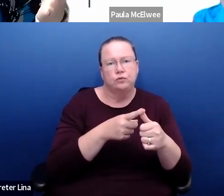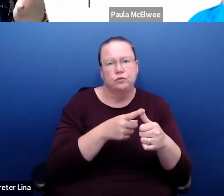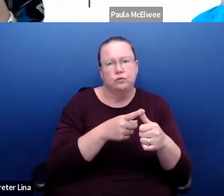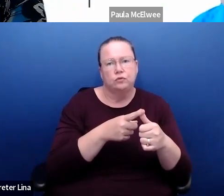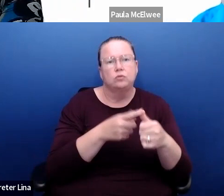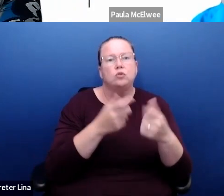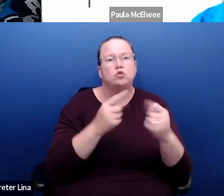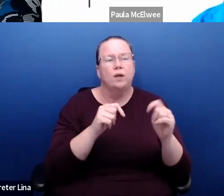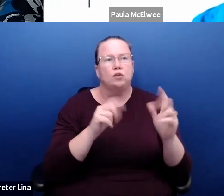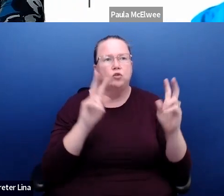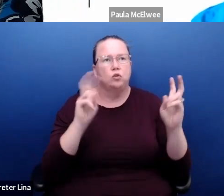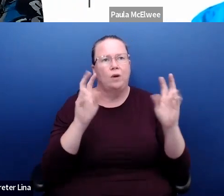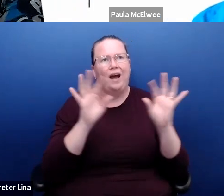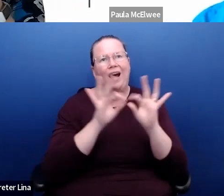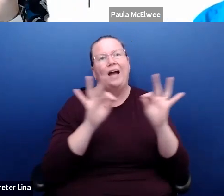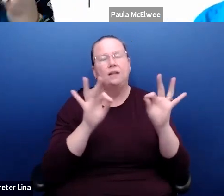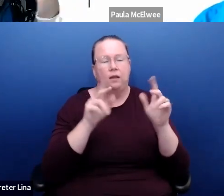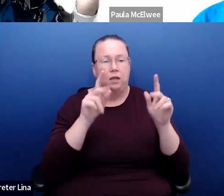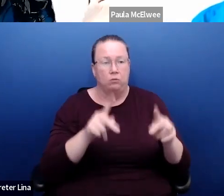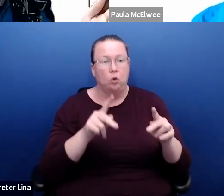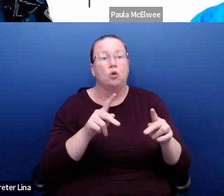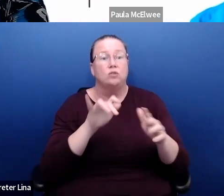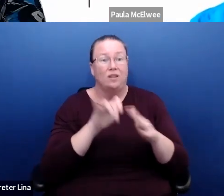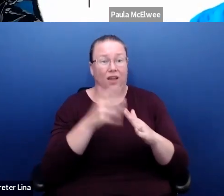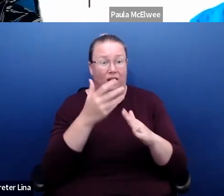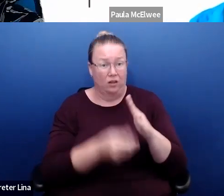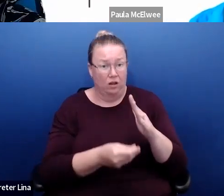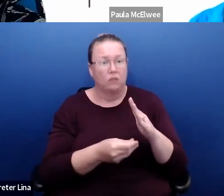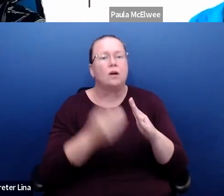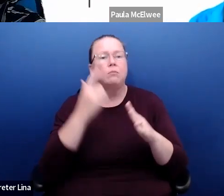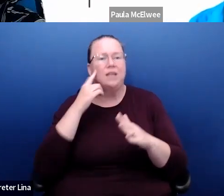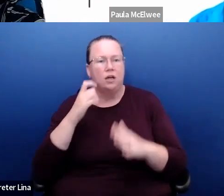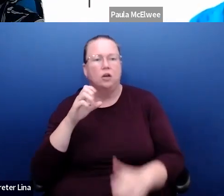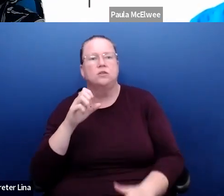trying to highlight the person that lost their life to suicide.